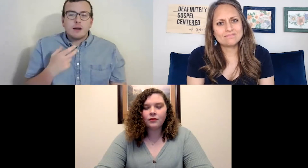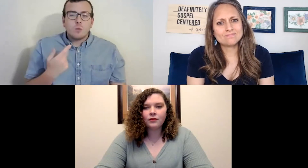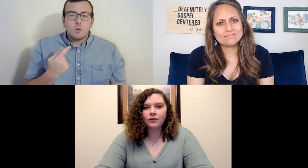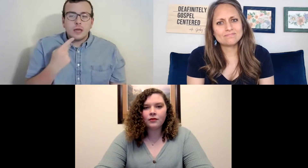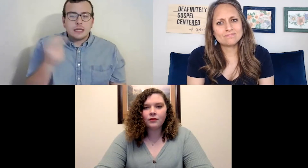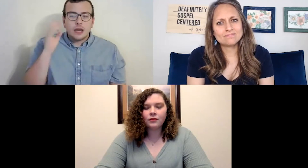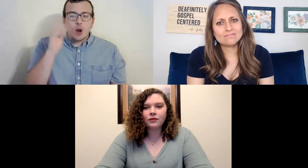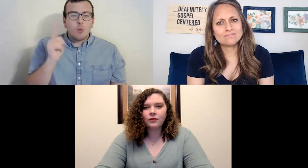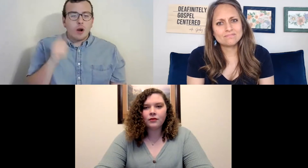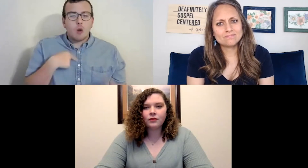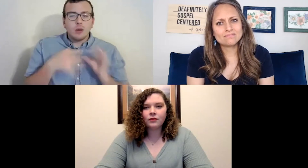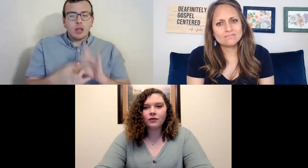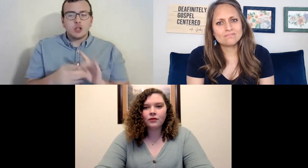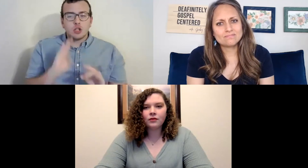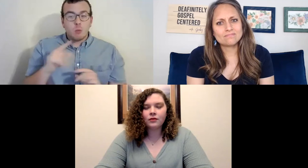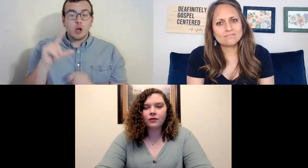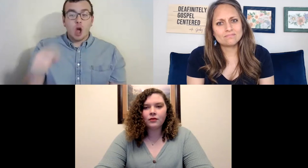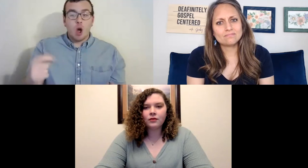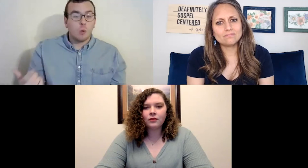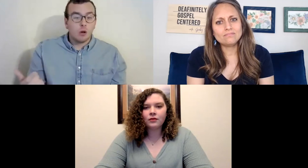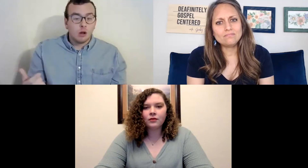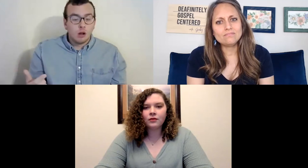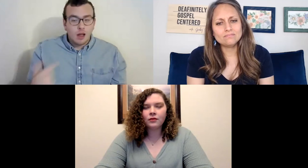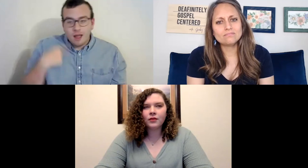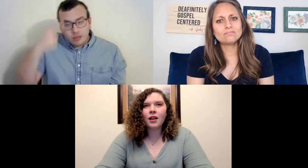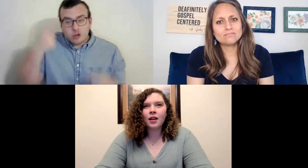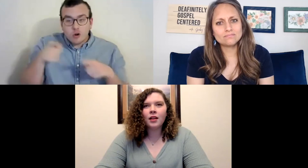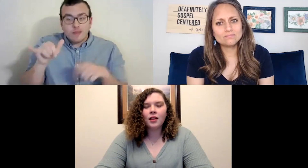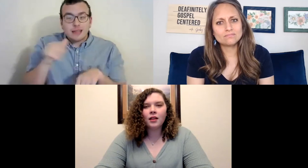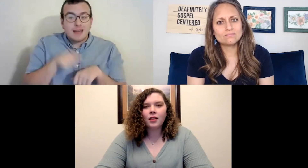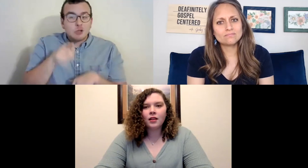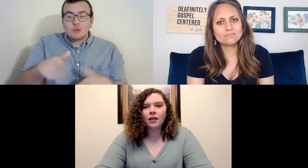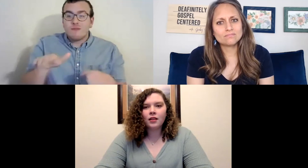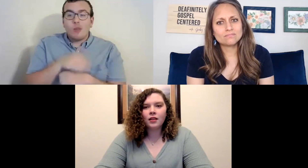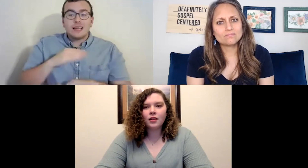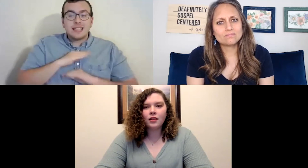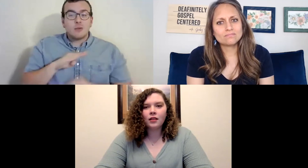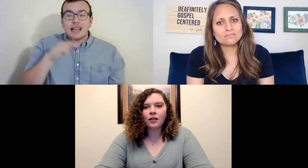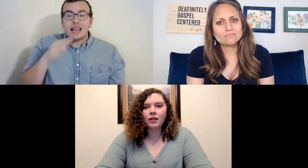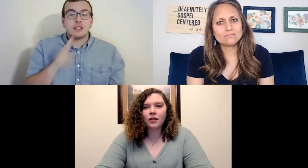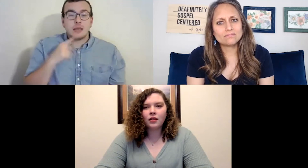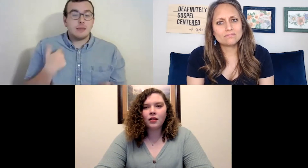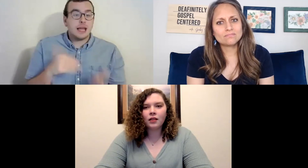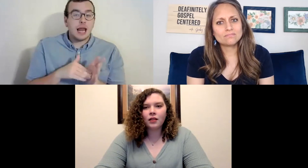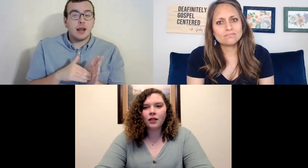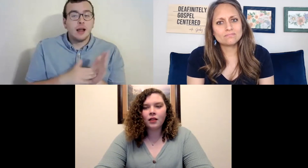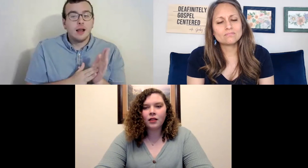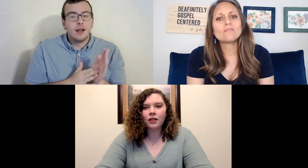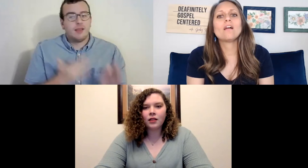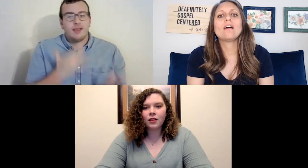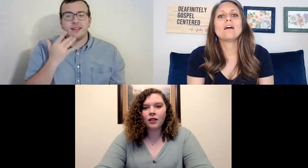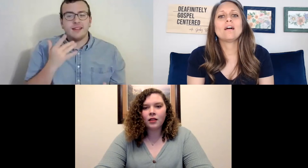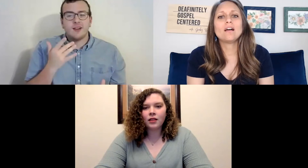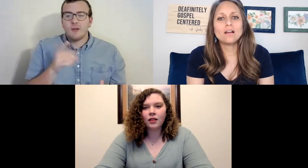didn't know where like relationships would go and everything like that. I really thought she would never speak to me again, and the Lord really was